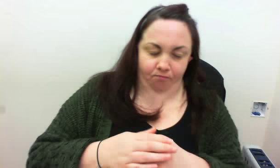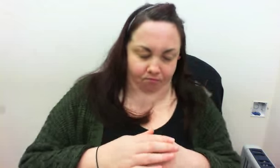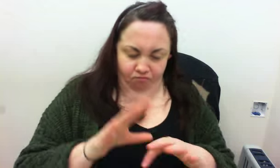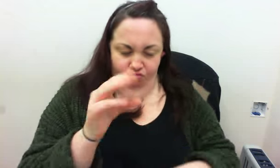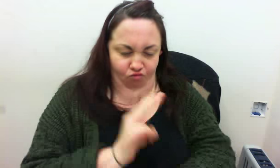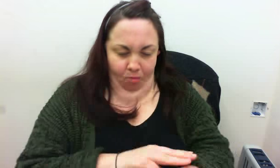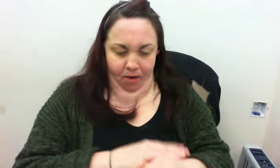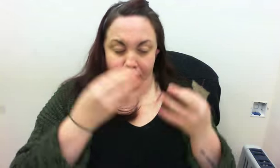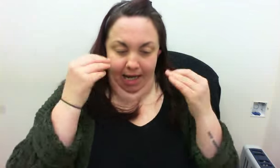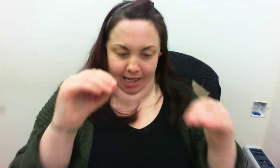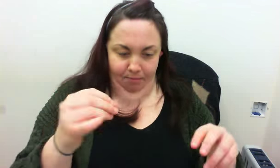exhibition will be in the library,